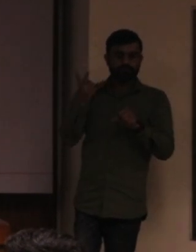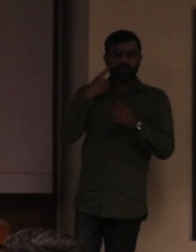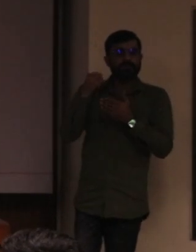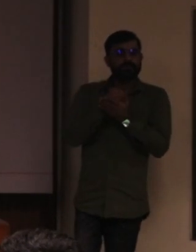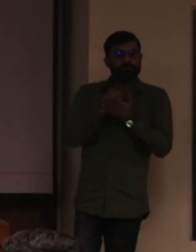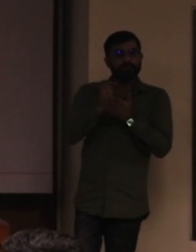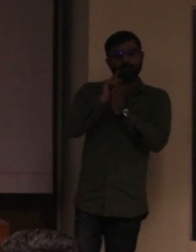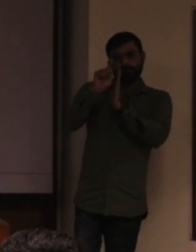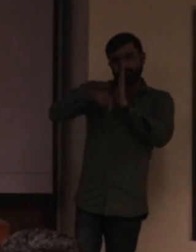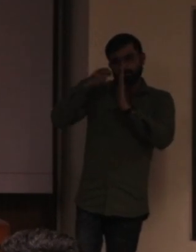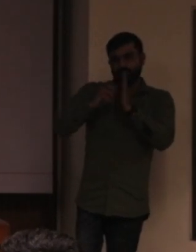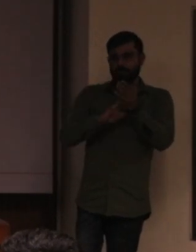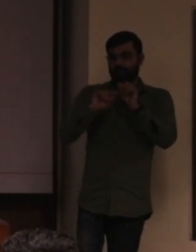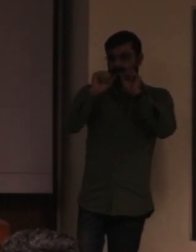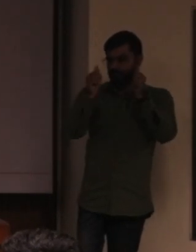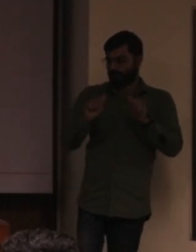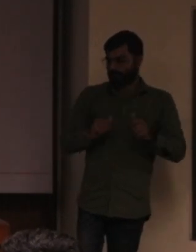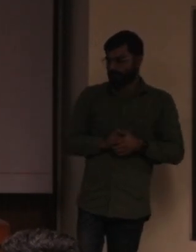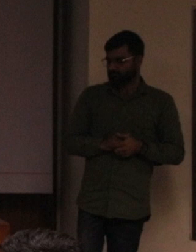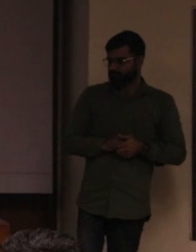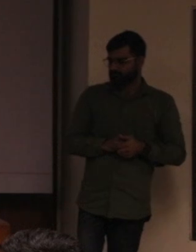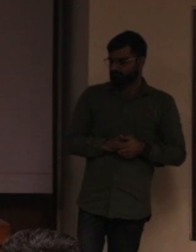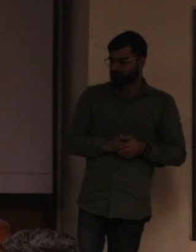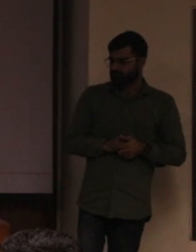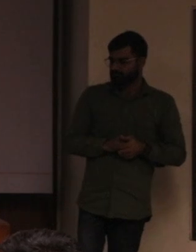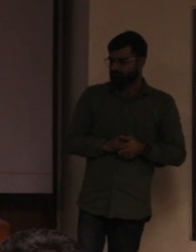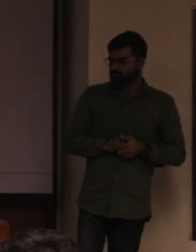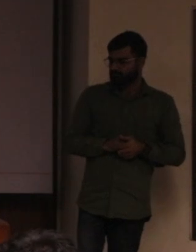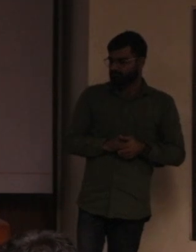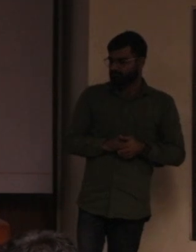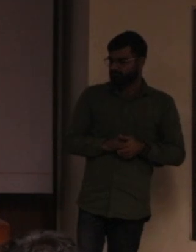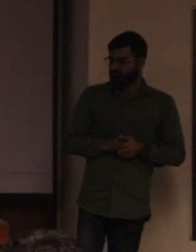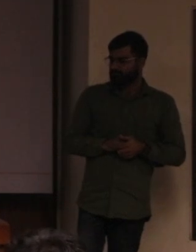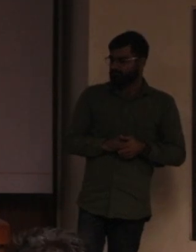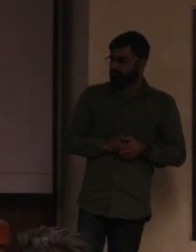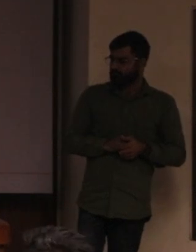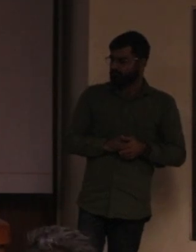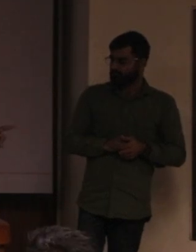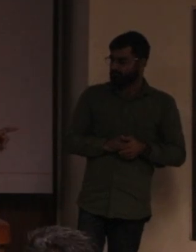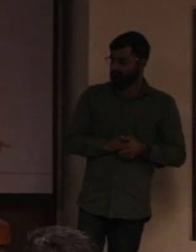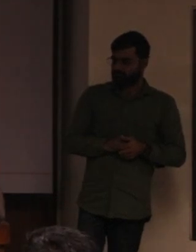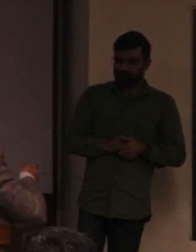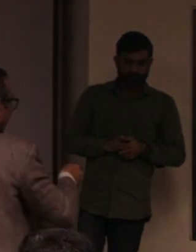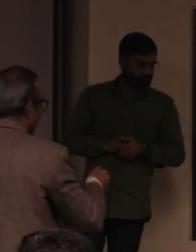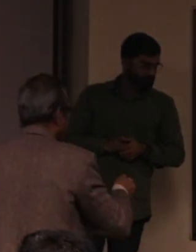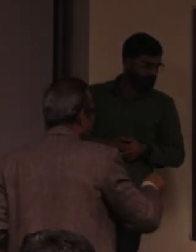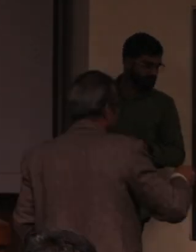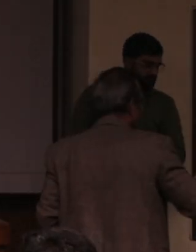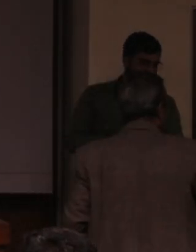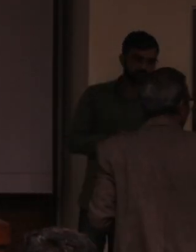tried projecting a model that if you see how it works. No, it doesn't work. You have to. Danda?